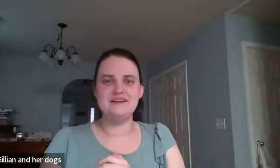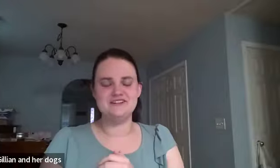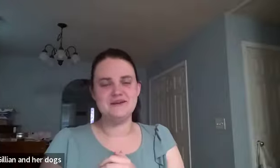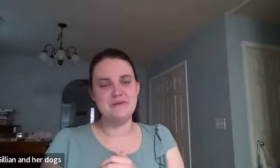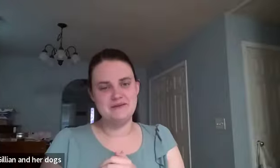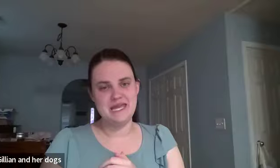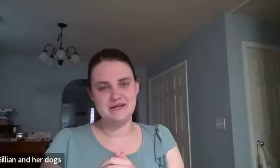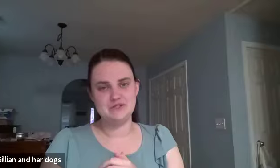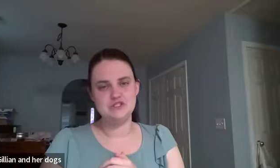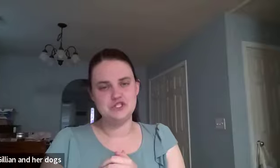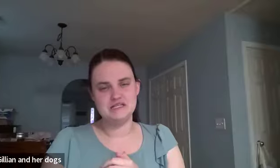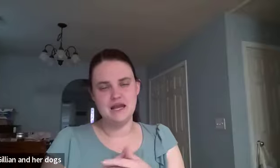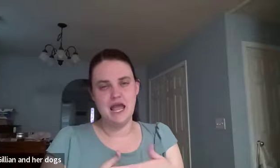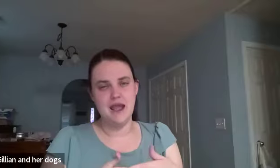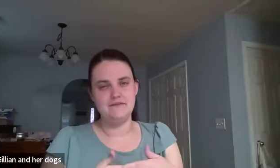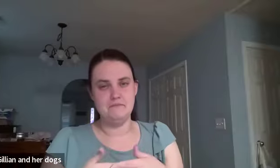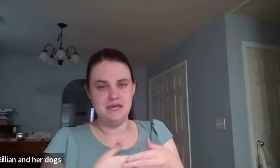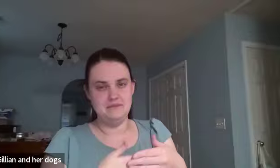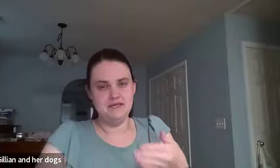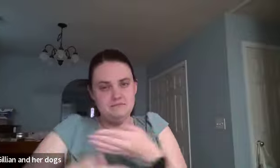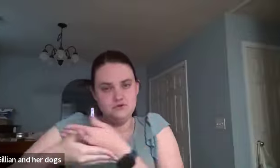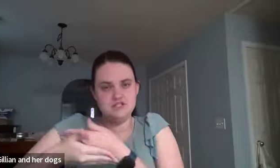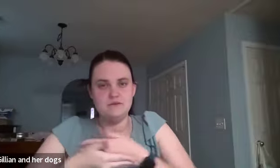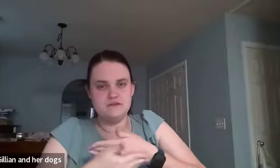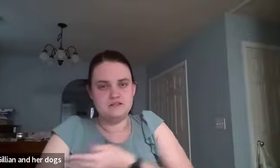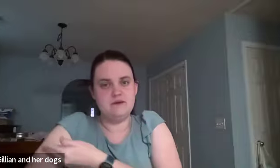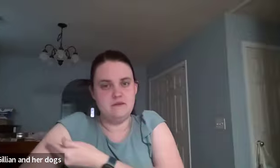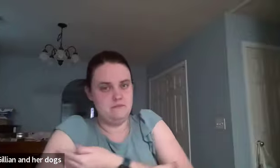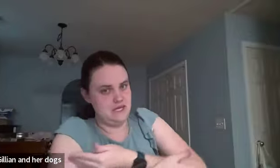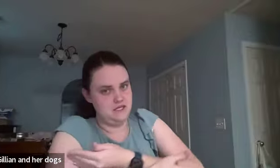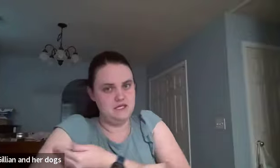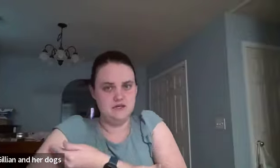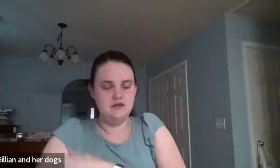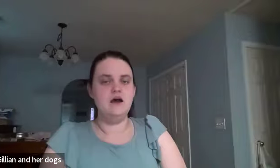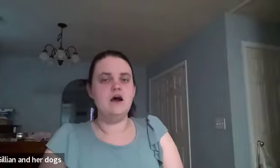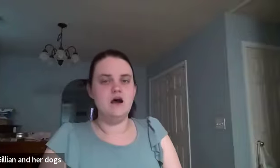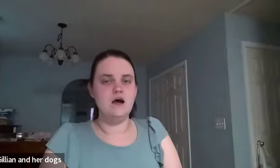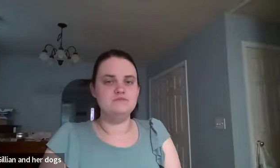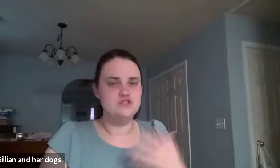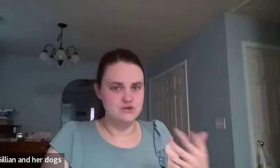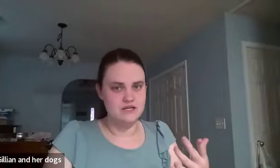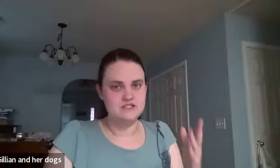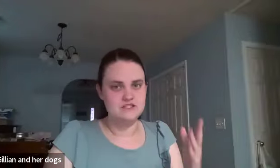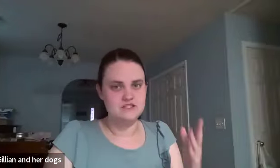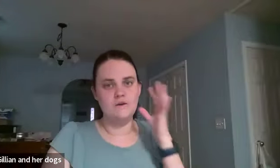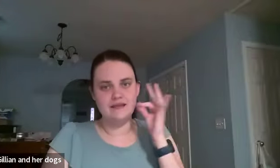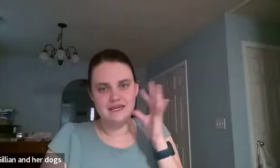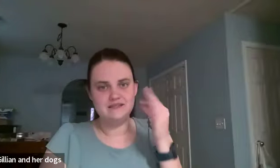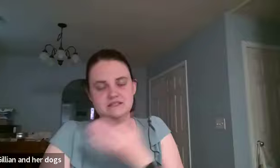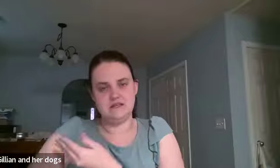when you're talking about baby animals, you just kind of add the baby motion that we've talked about, the baby, to it. So a kitten,